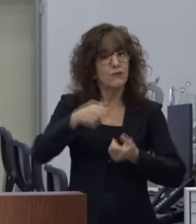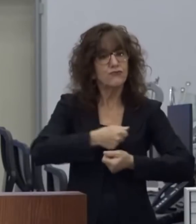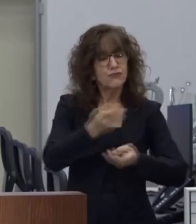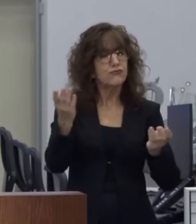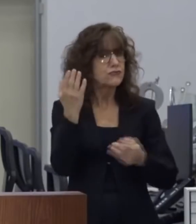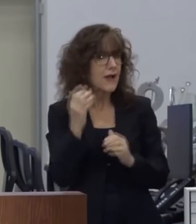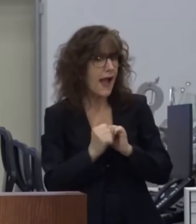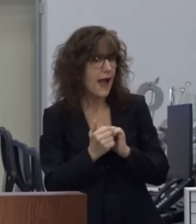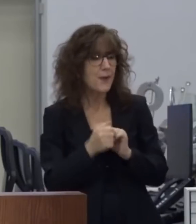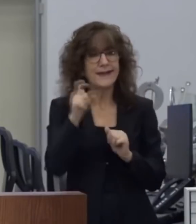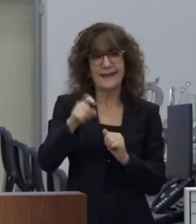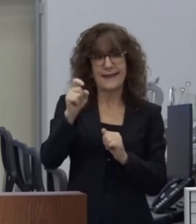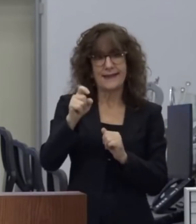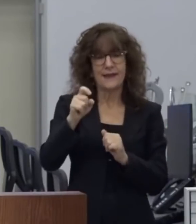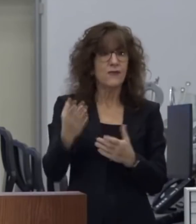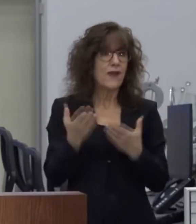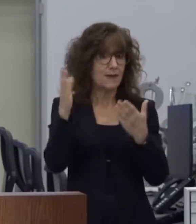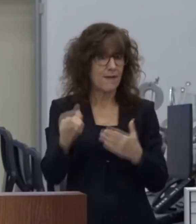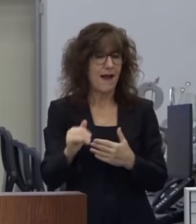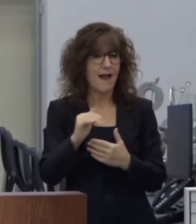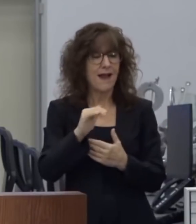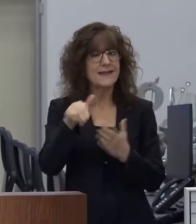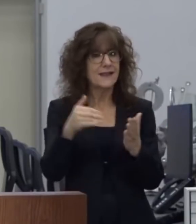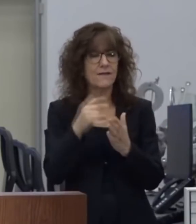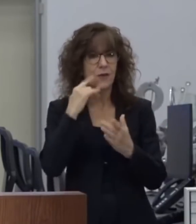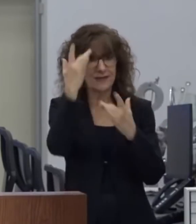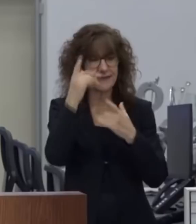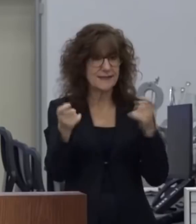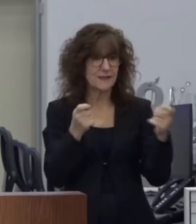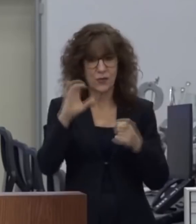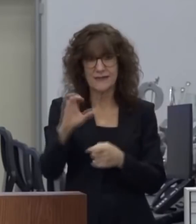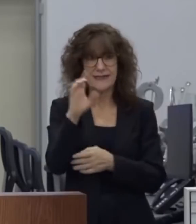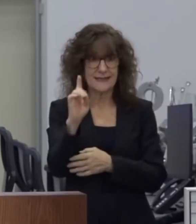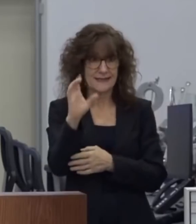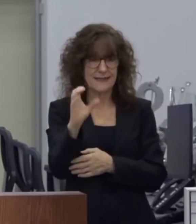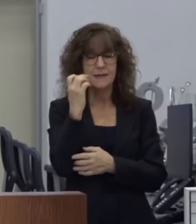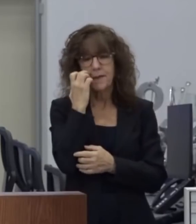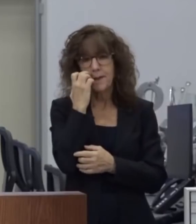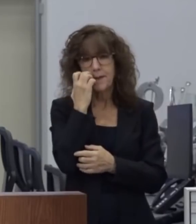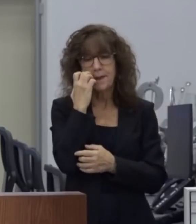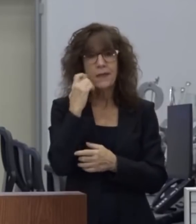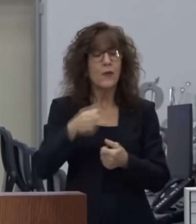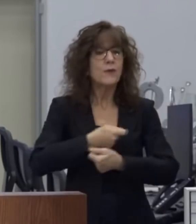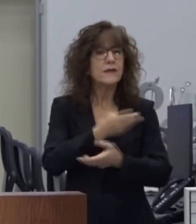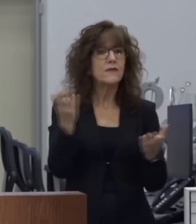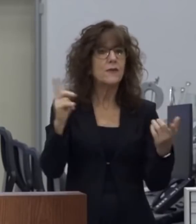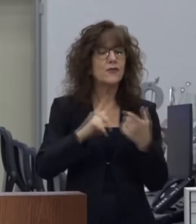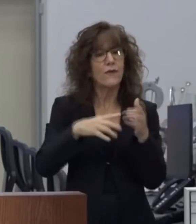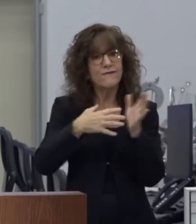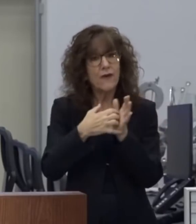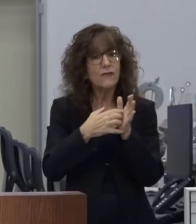based on need as recommended by the Centers for Disease Control. And we will distribute them to our